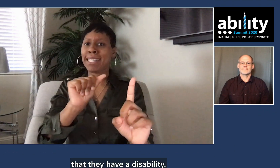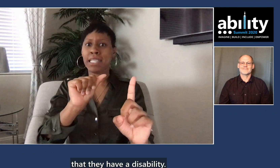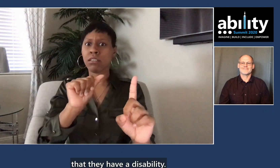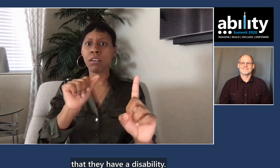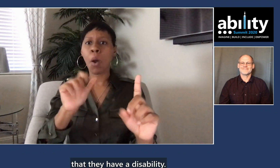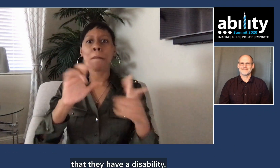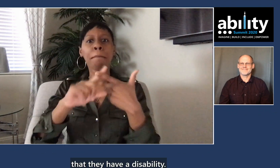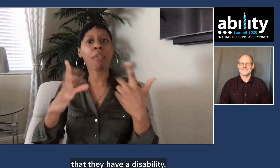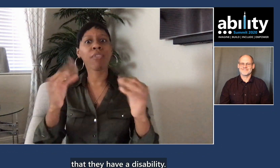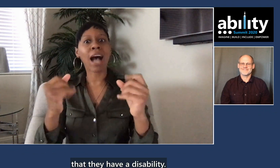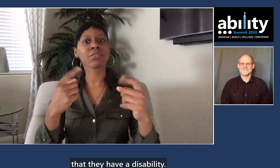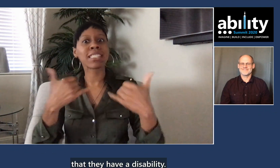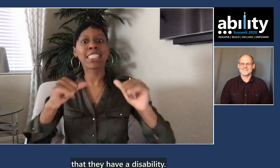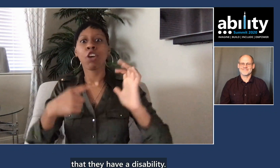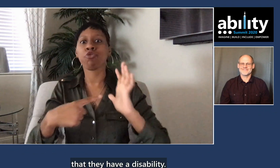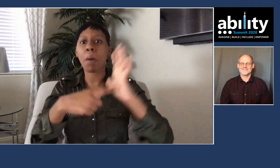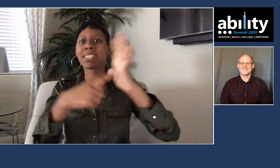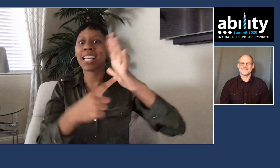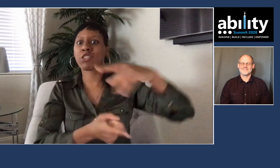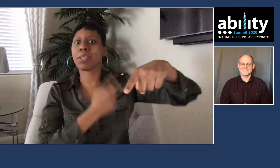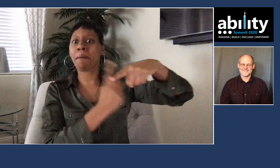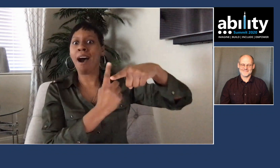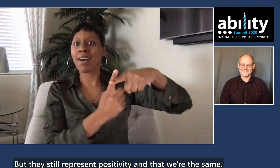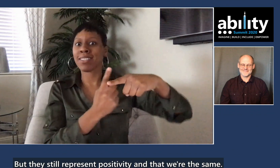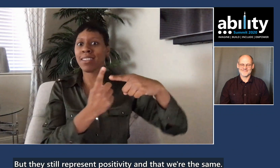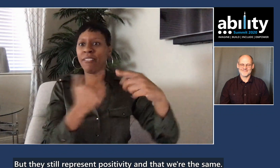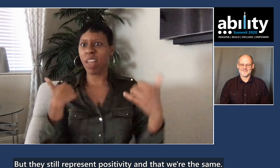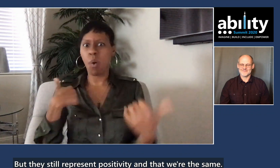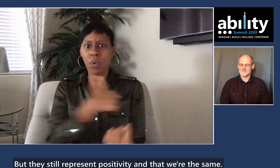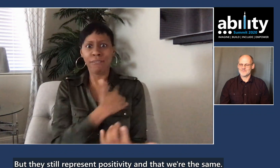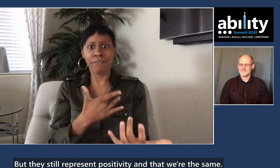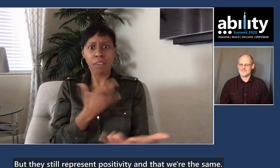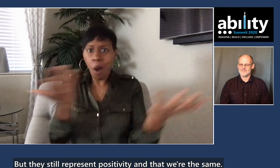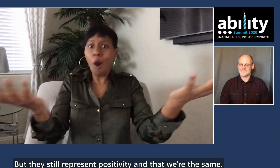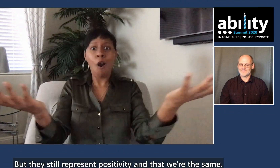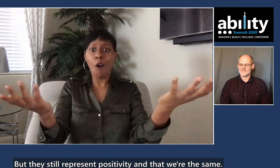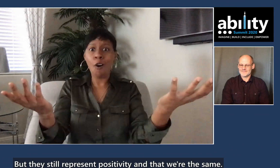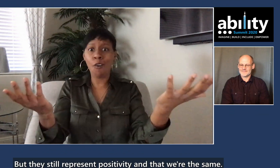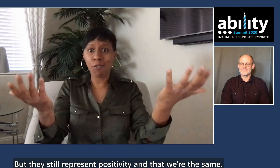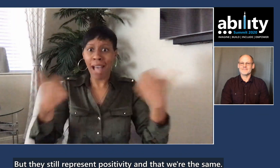happens that they have a disability, but they still represent